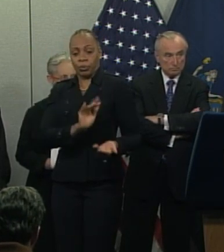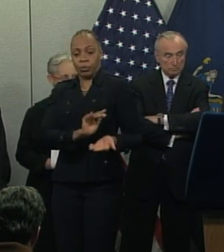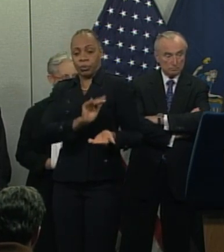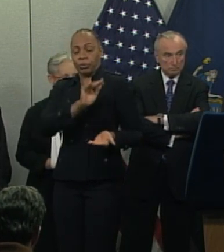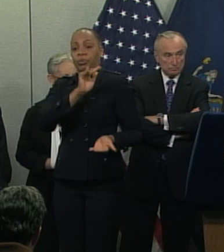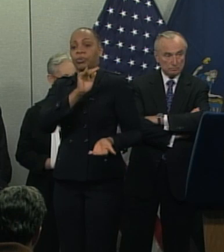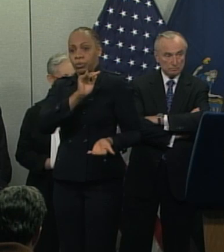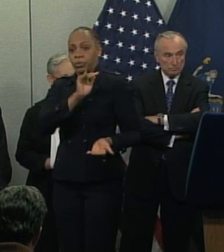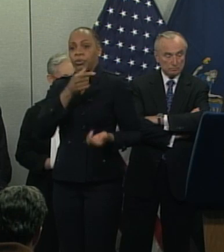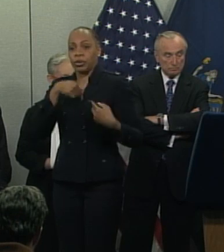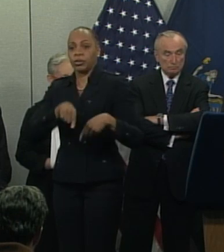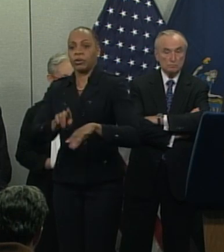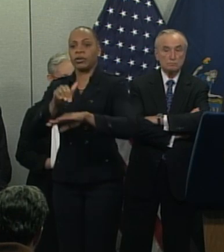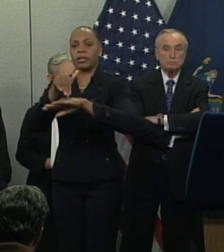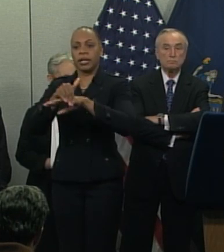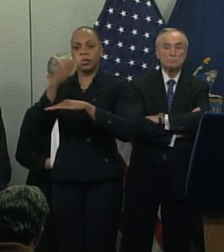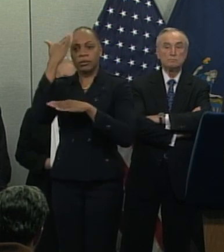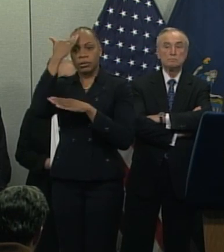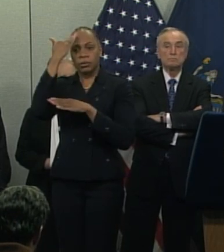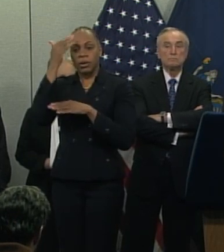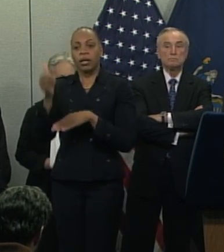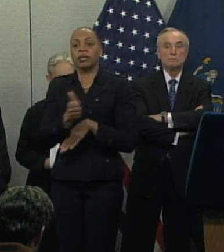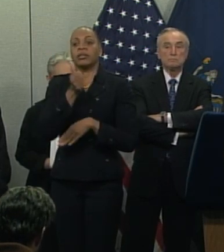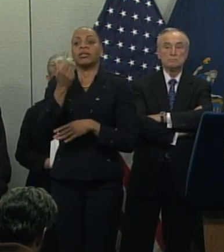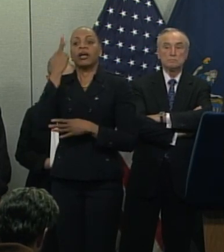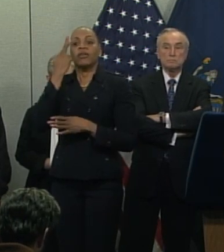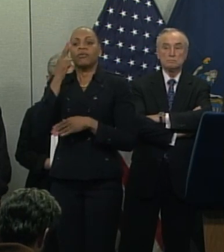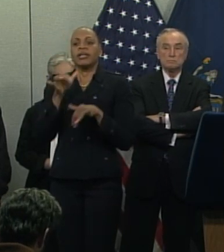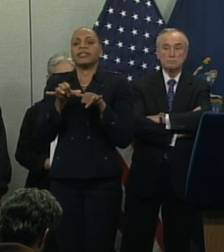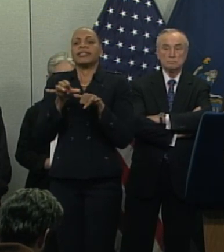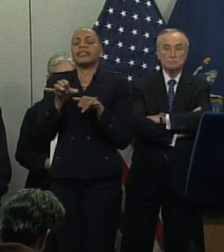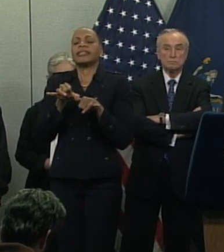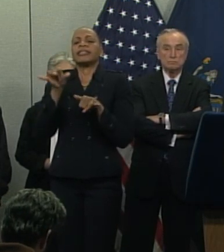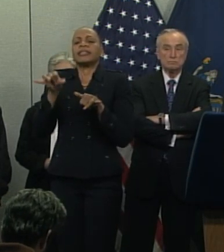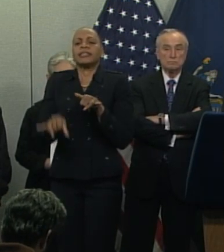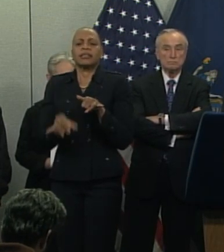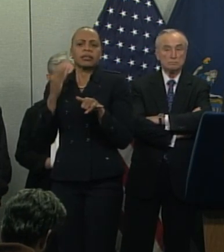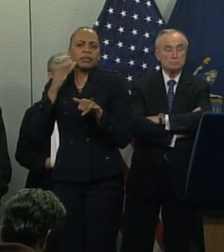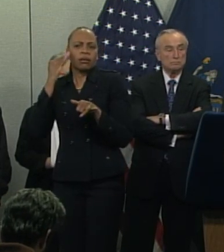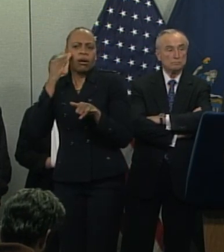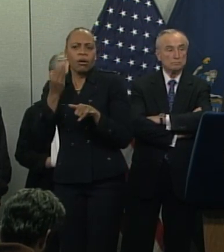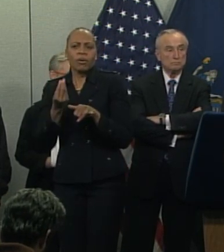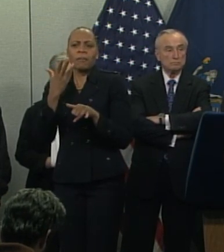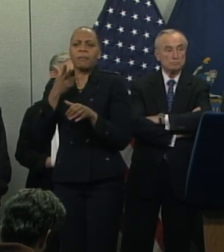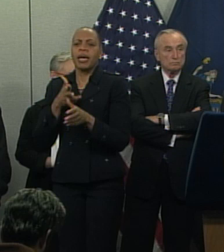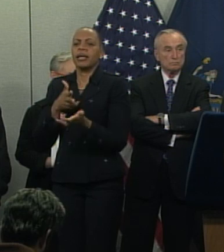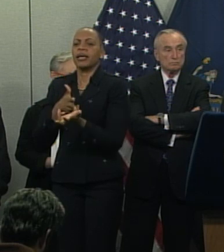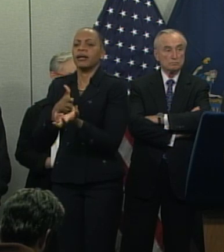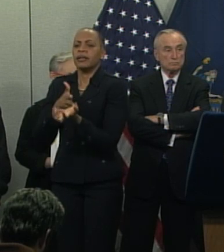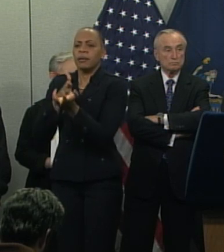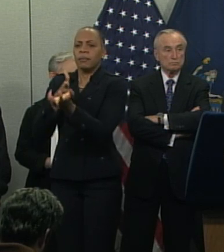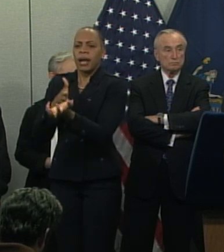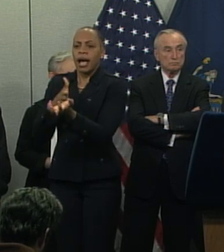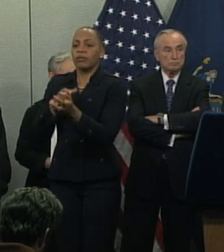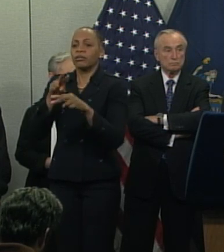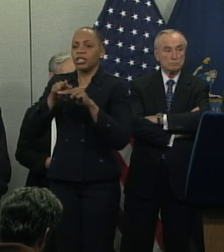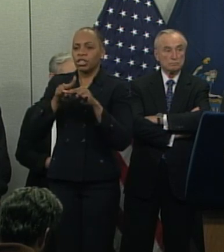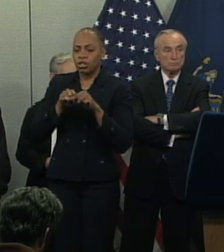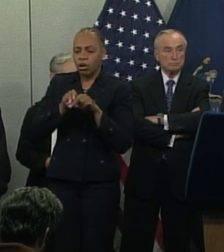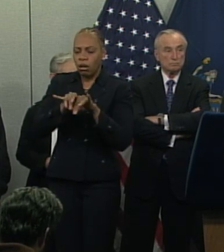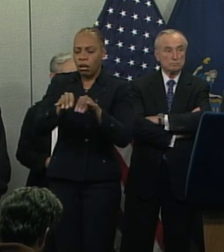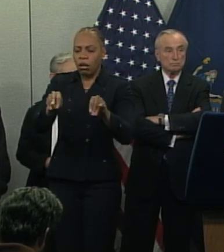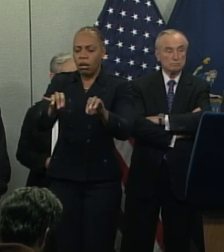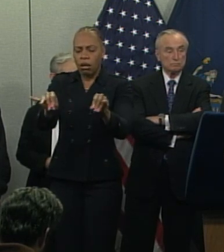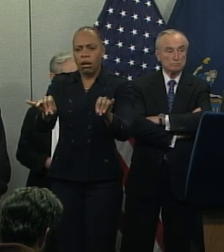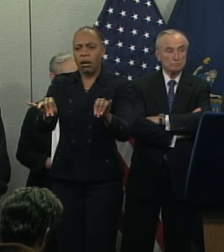course of the night. So be aware of that, and that's another reason to say stay away. As many plows and as many spreaders we have out there, it's going to be a